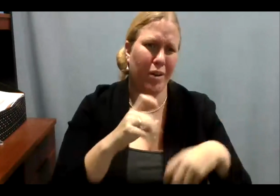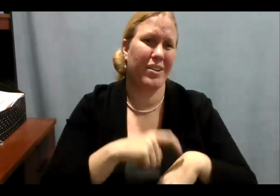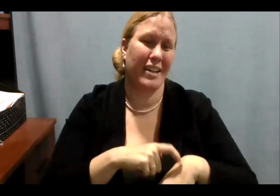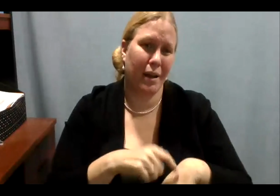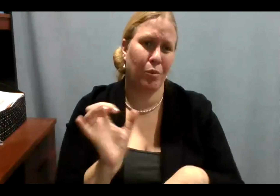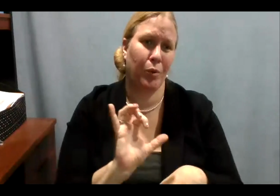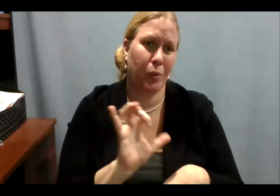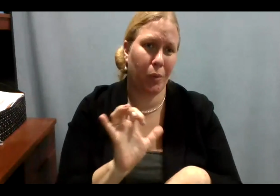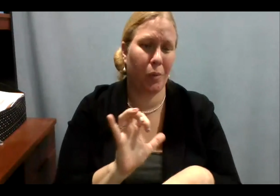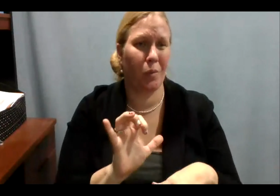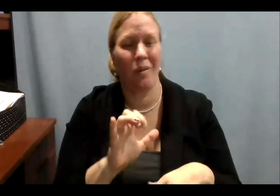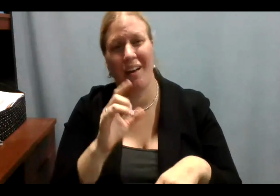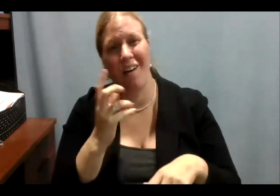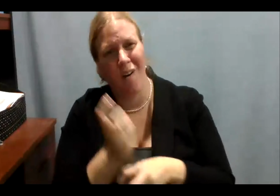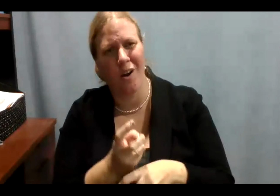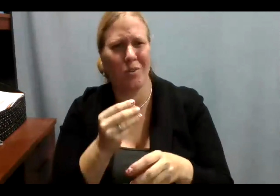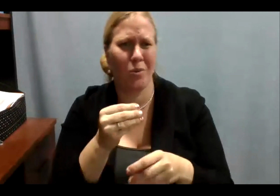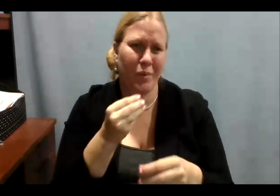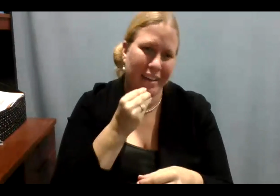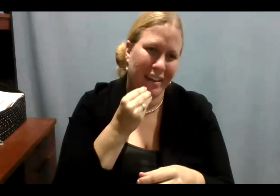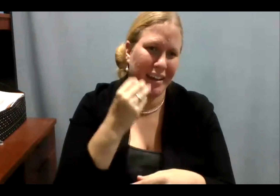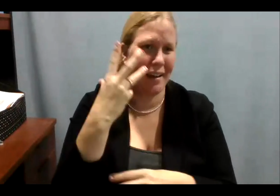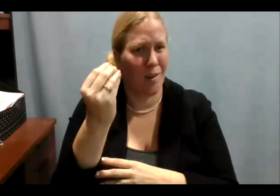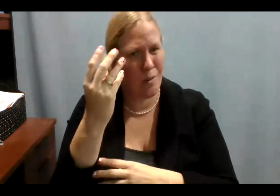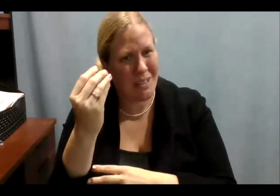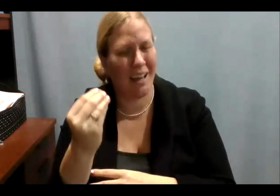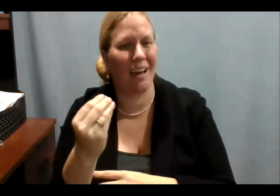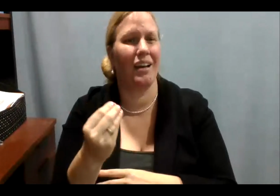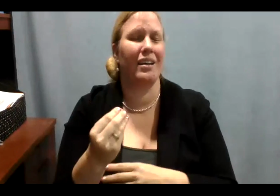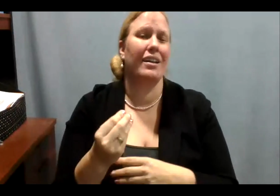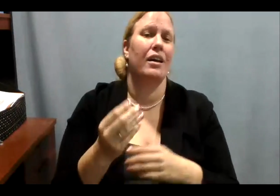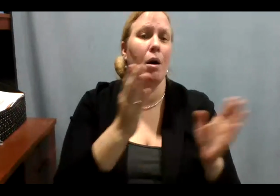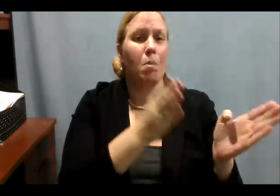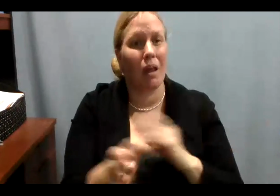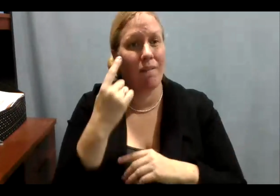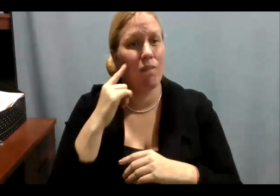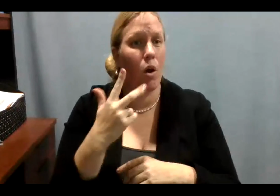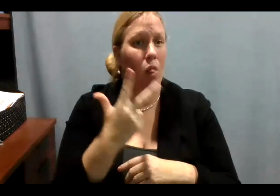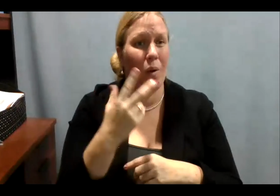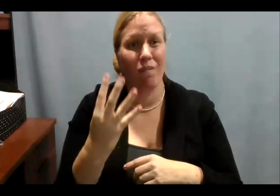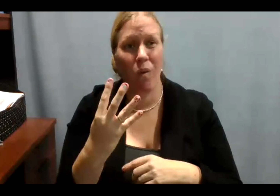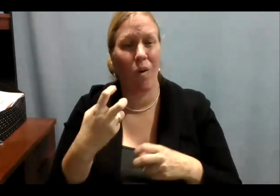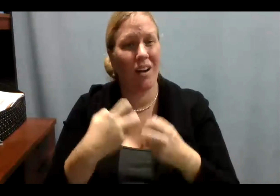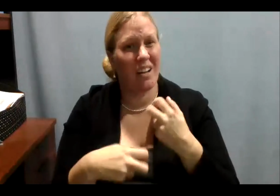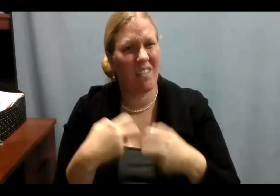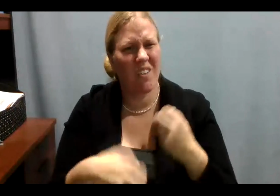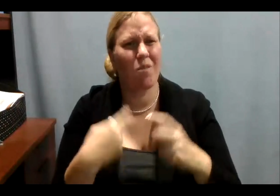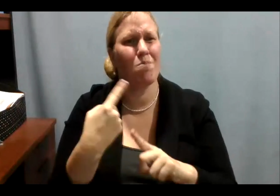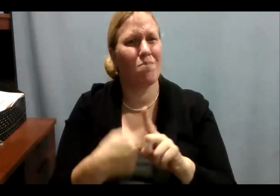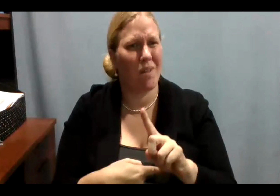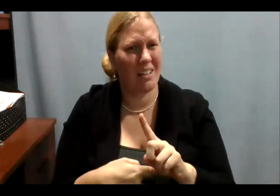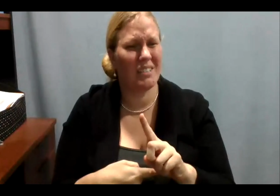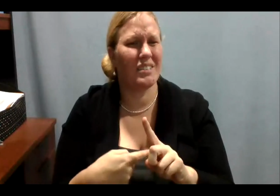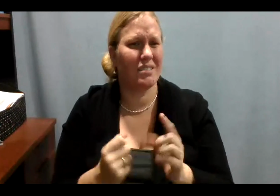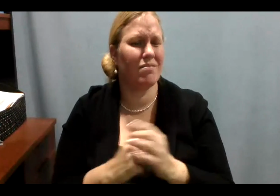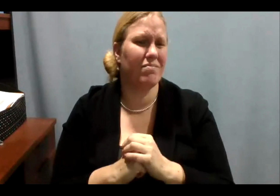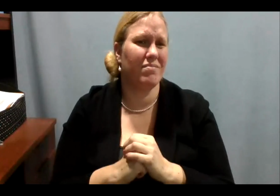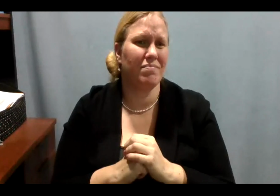outdoor dining for sure and planning for three or four really difficult months in a sector that's very important to new haven